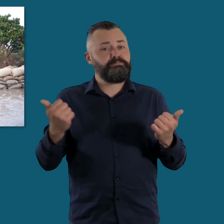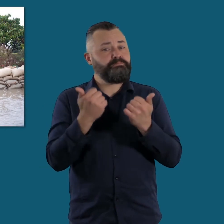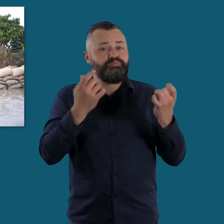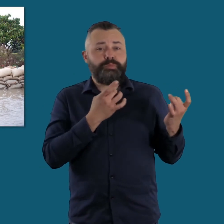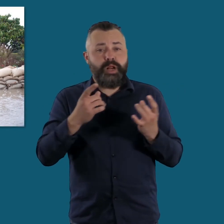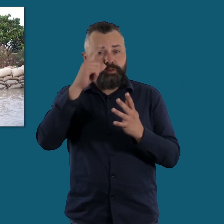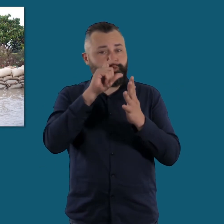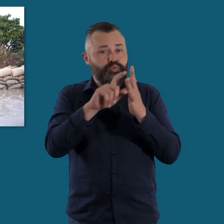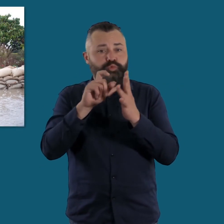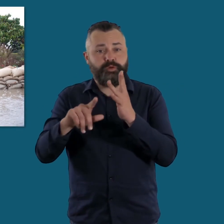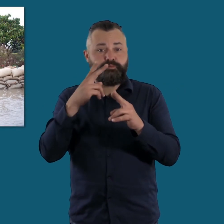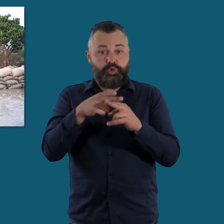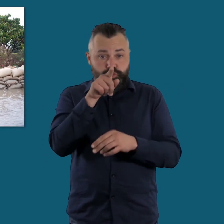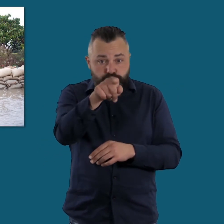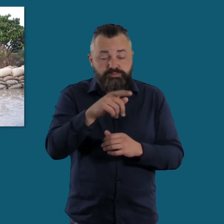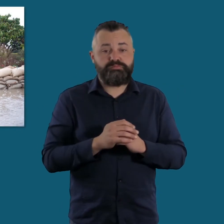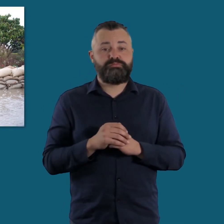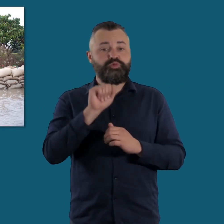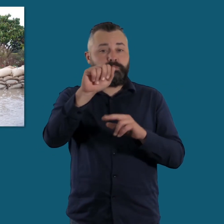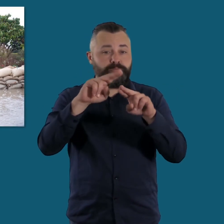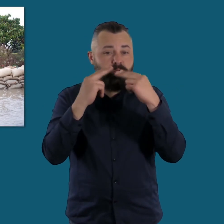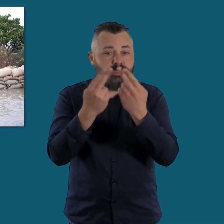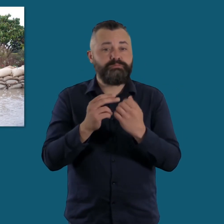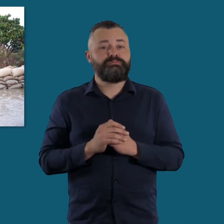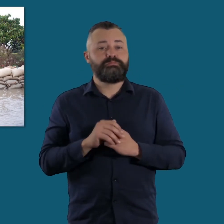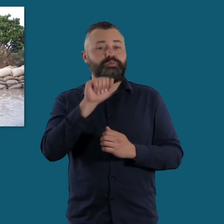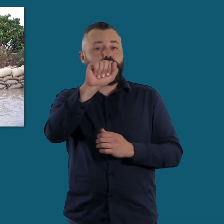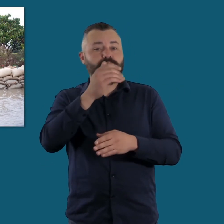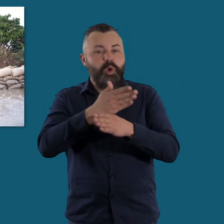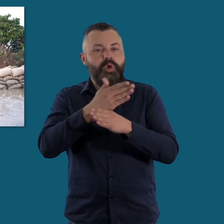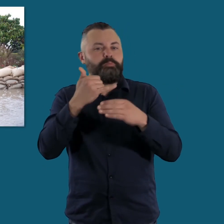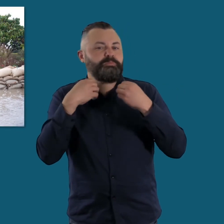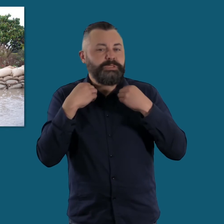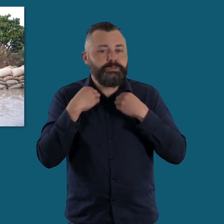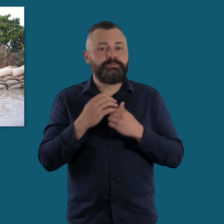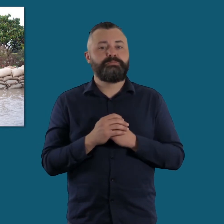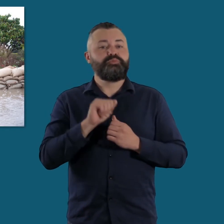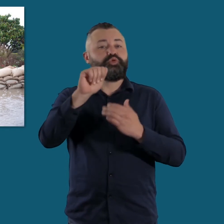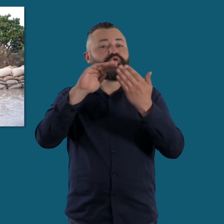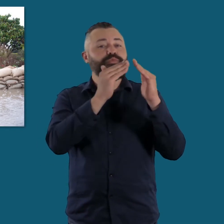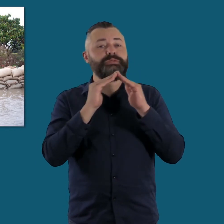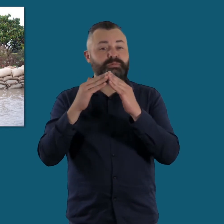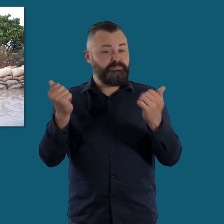There are many actions individuals, families, communities and businesses can take to help them prepare for storm and flood.